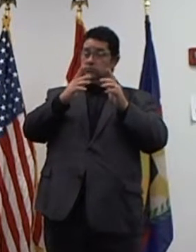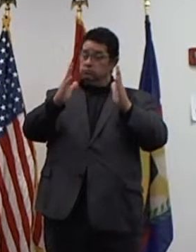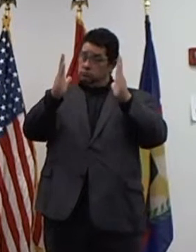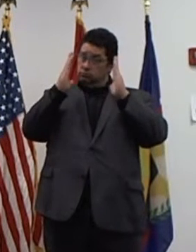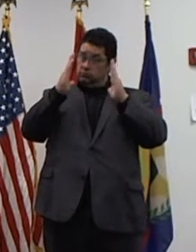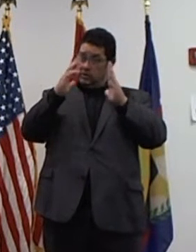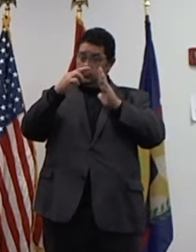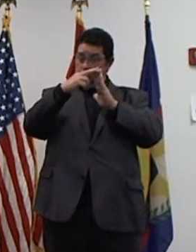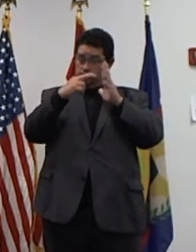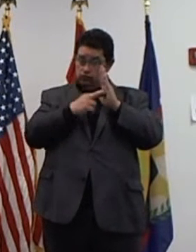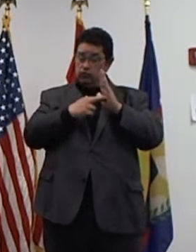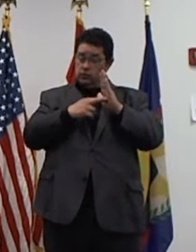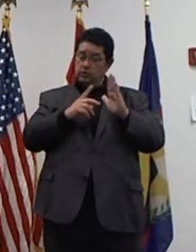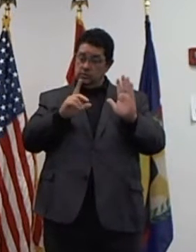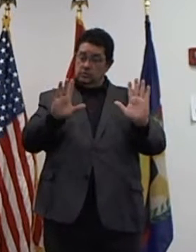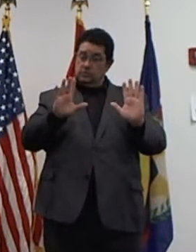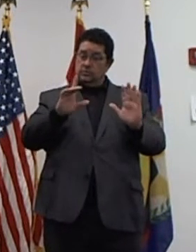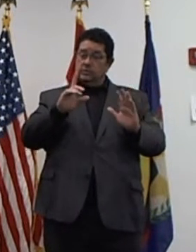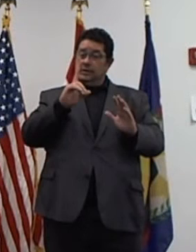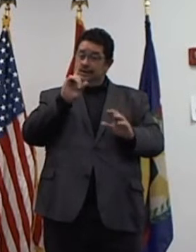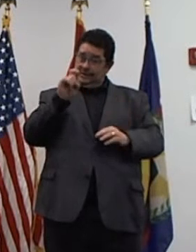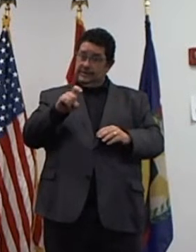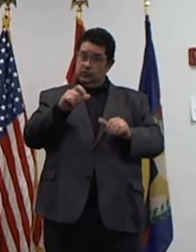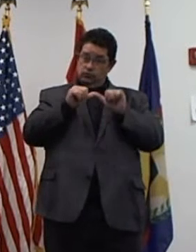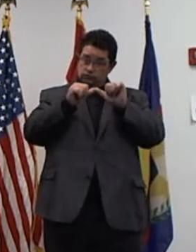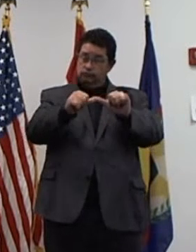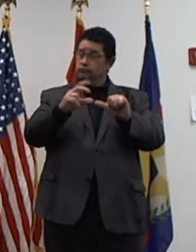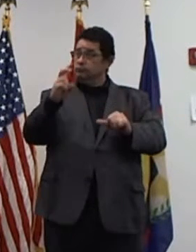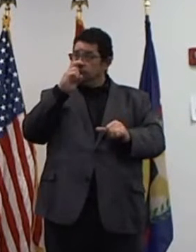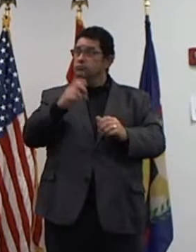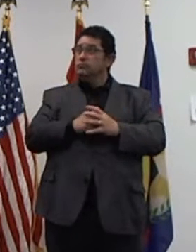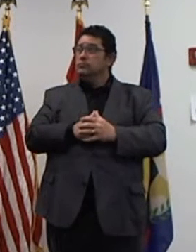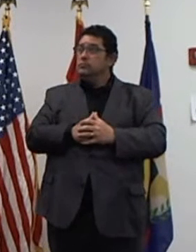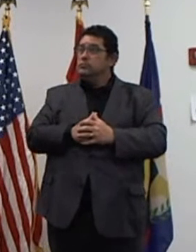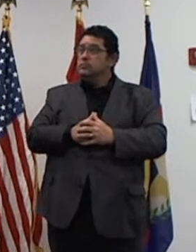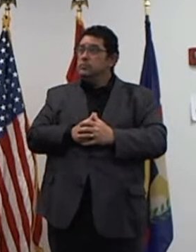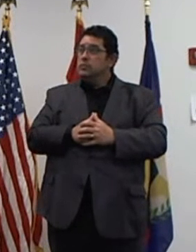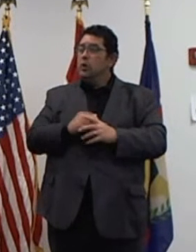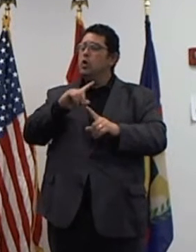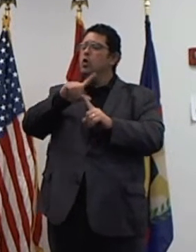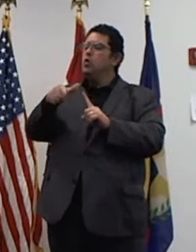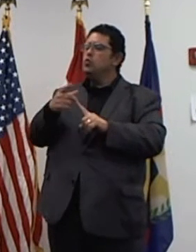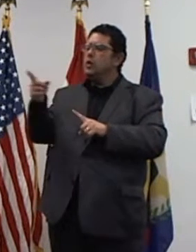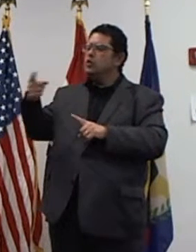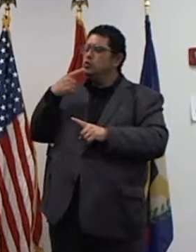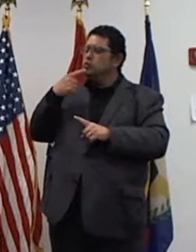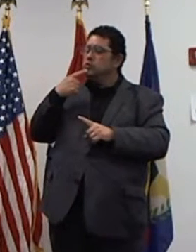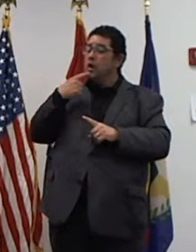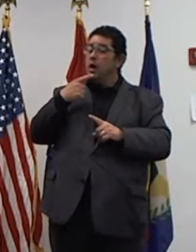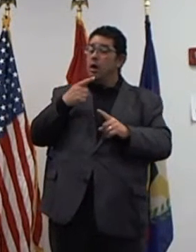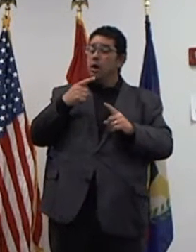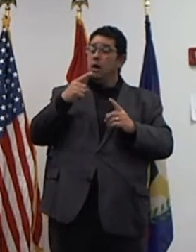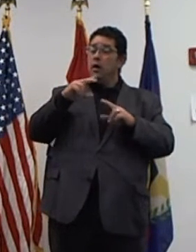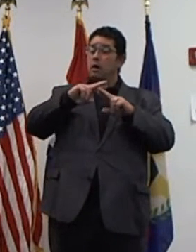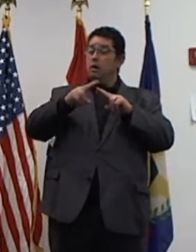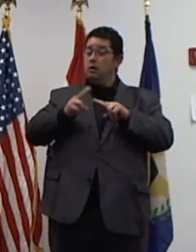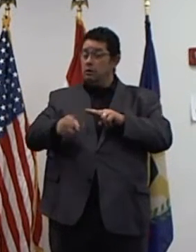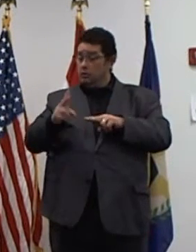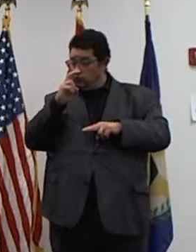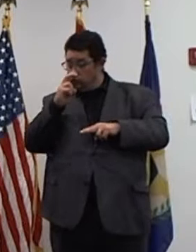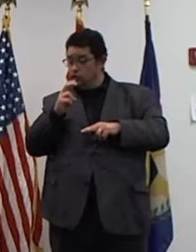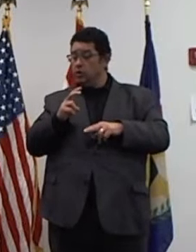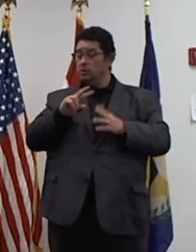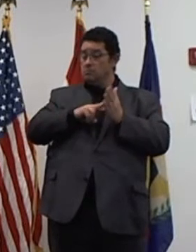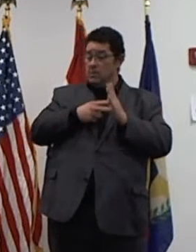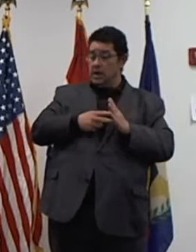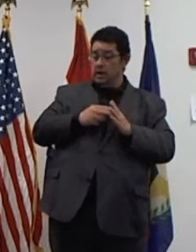in the spot we're in right now. We need to remain vigilant. So when you say capacity relaxing, you mean going from 25 to 50%? Right. Okay. We'll do that